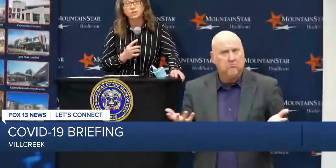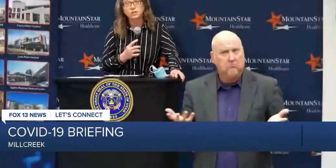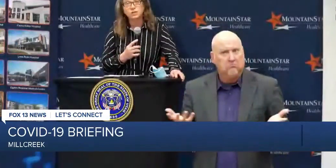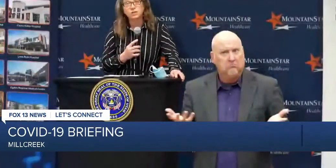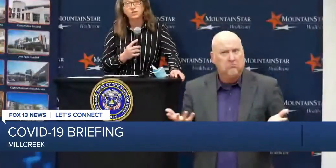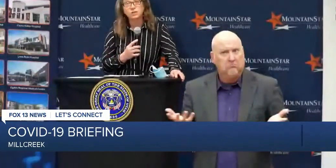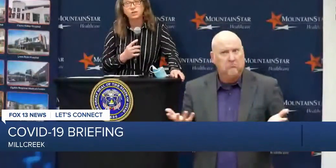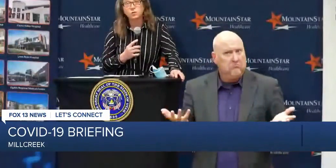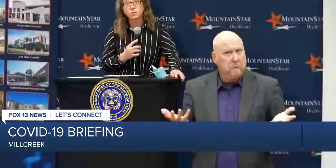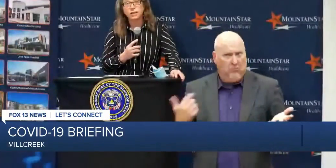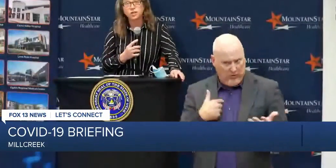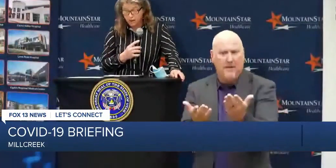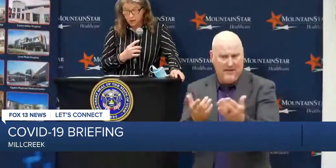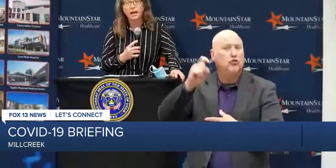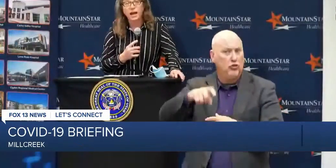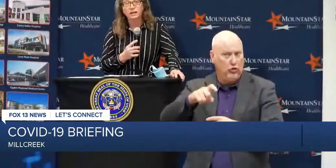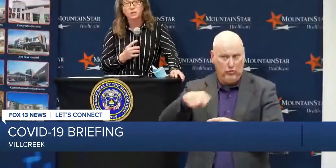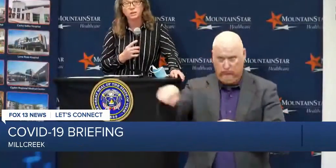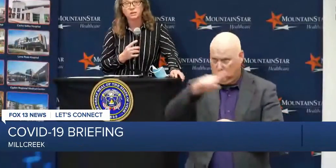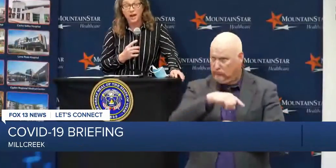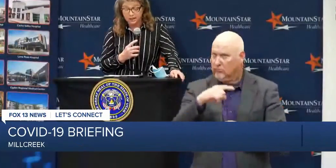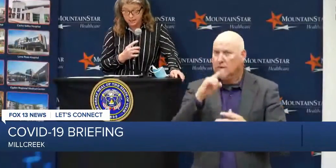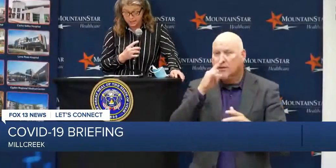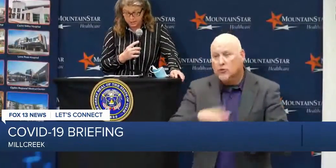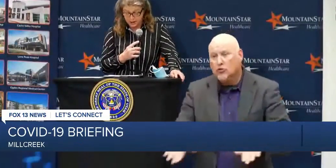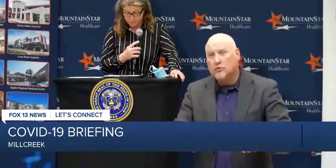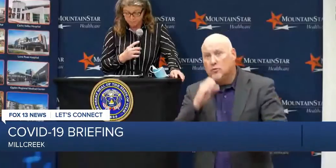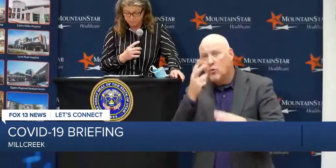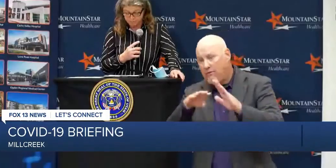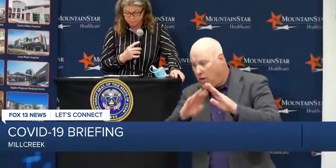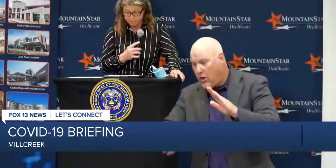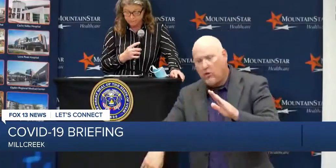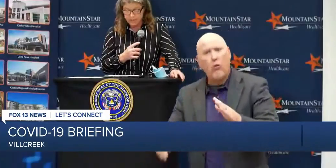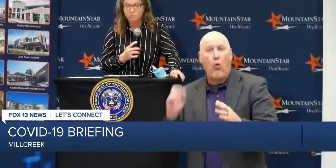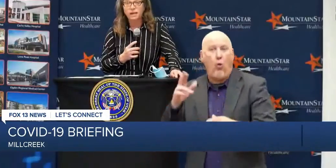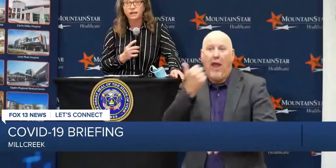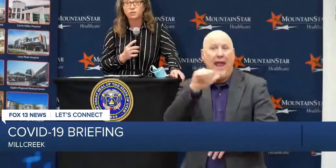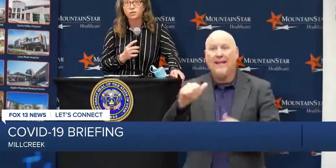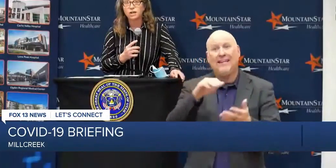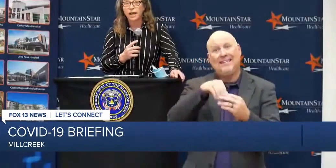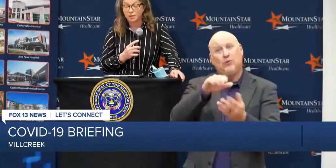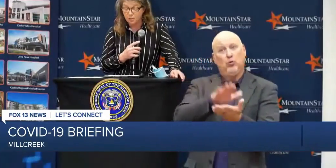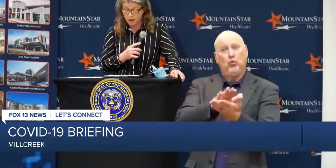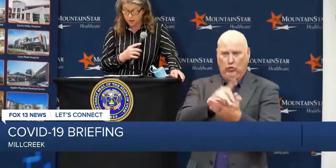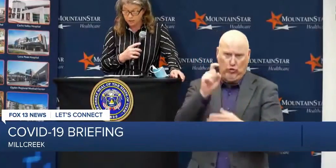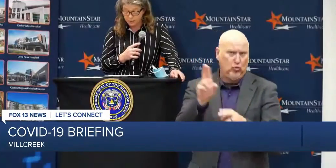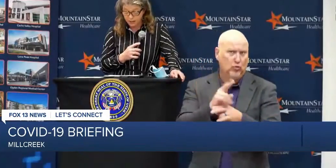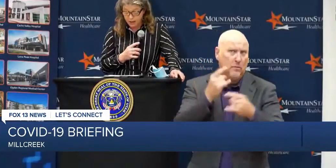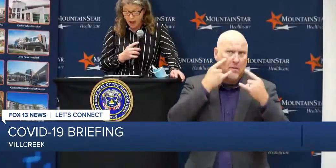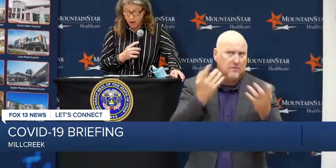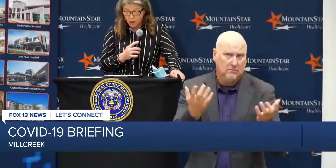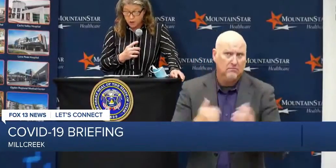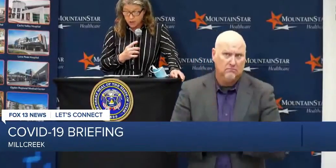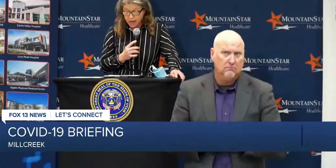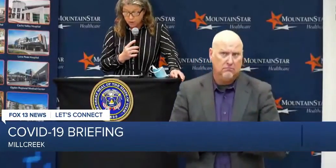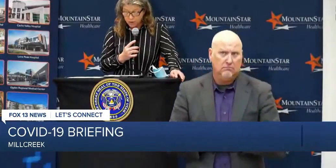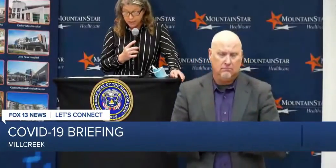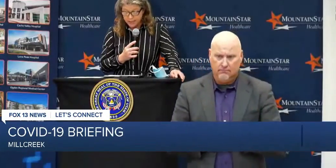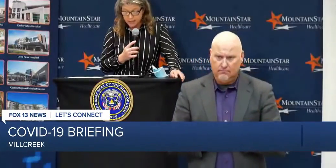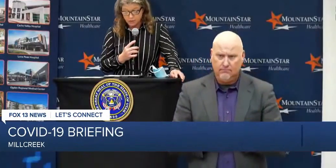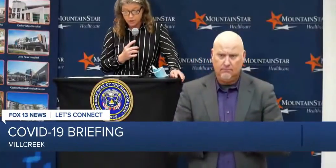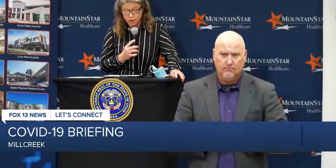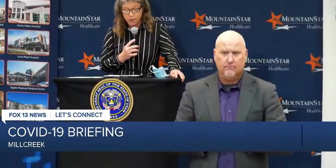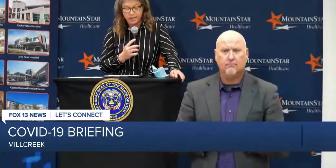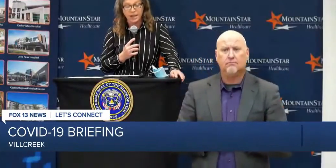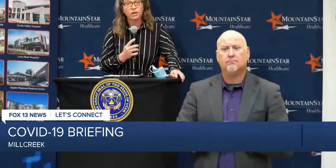have a school-age child who's not eligible to be vaccinated yet. As a pediatrician and a parent, I urge you to